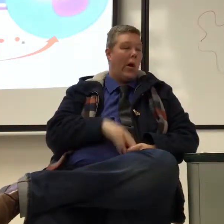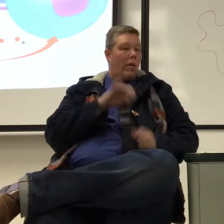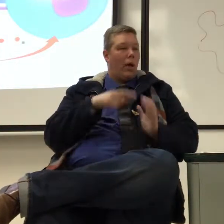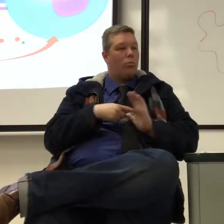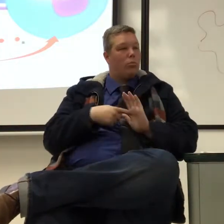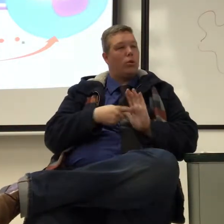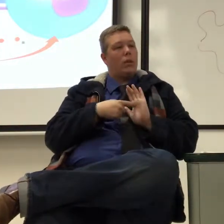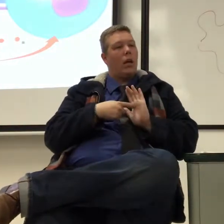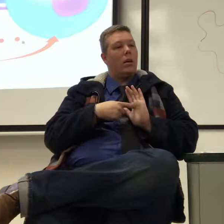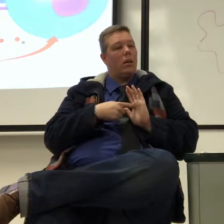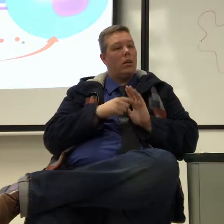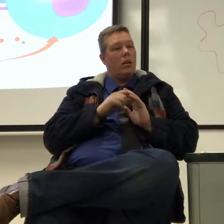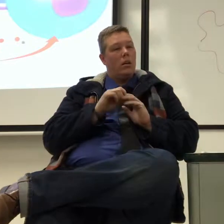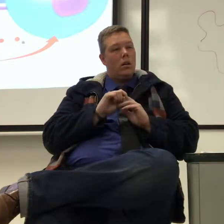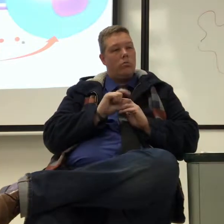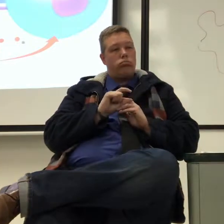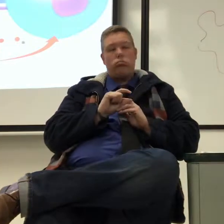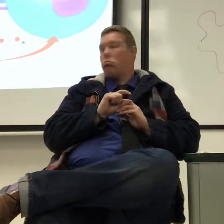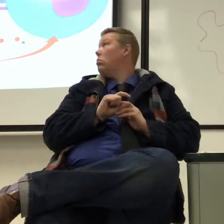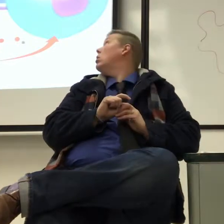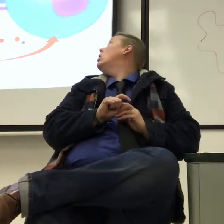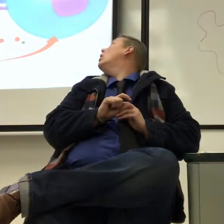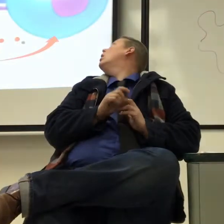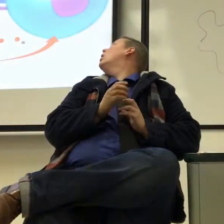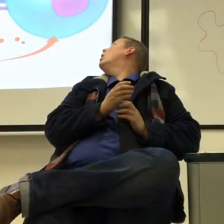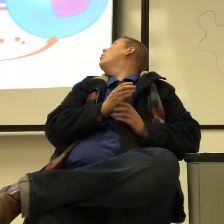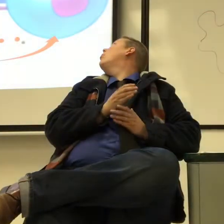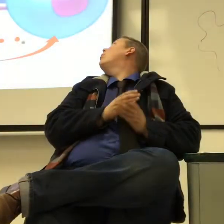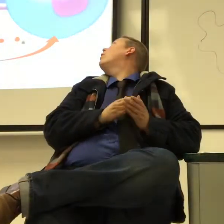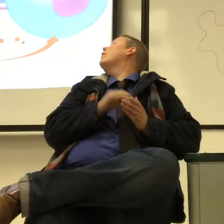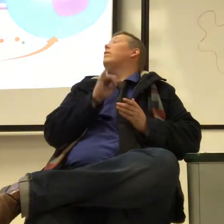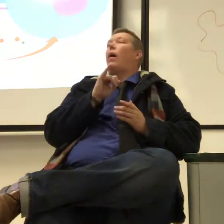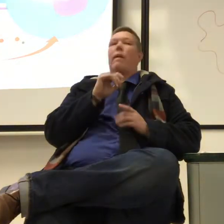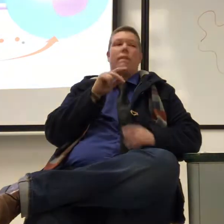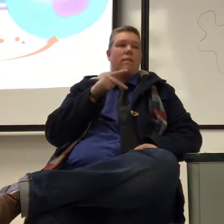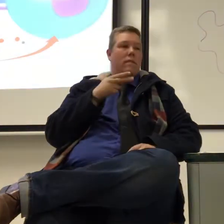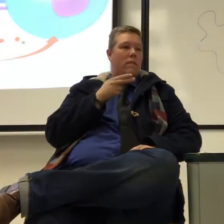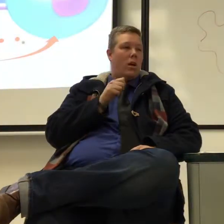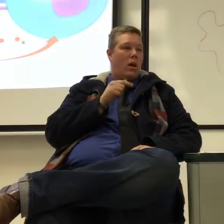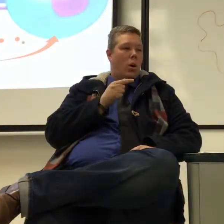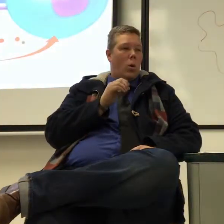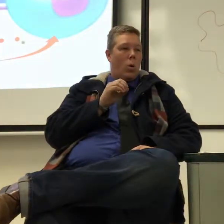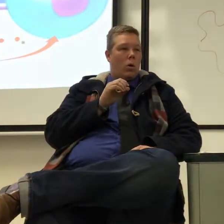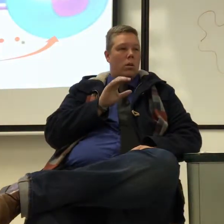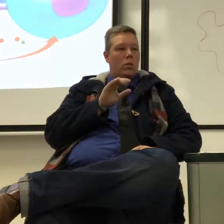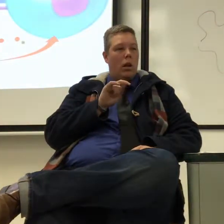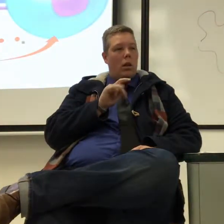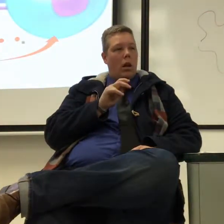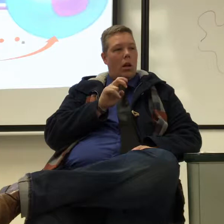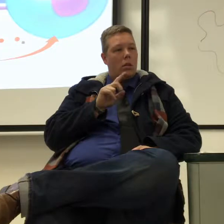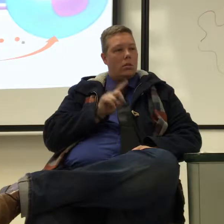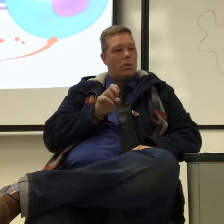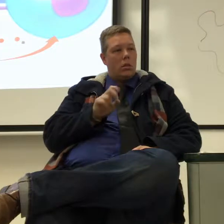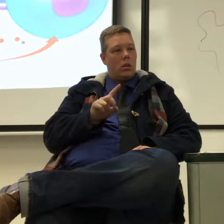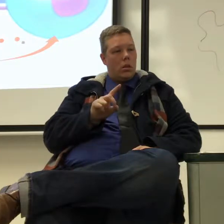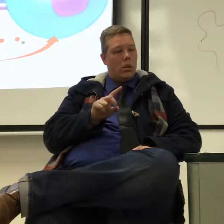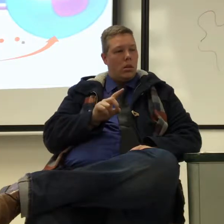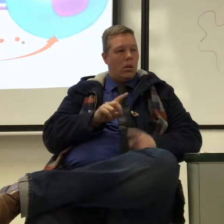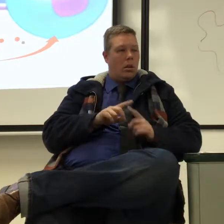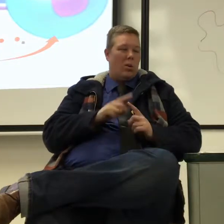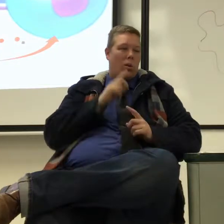the phagocytized antigen. Say it's a virus. We'll call this viral AG, non-self,